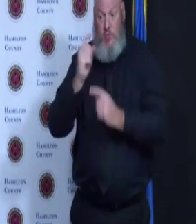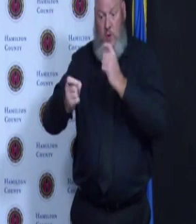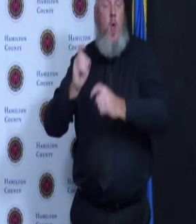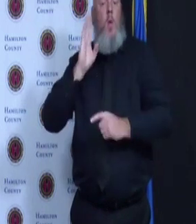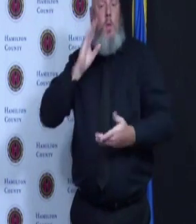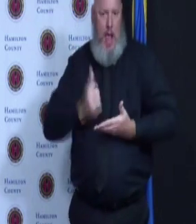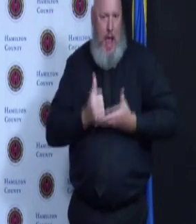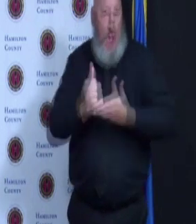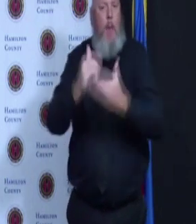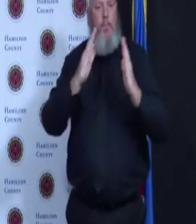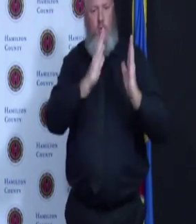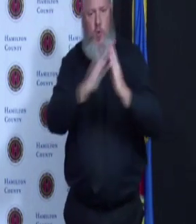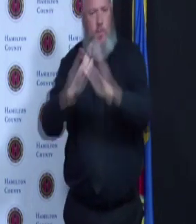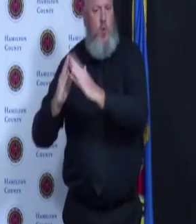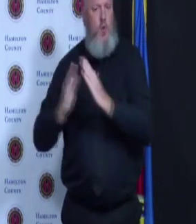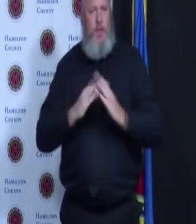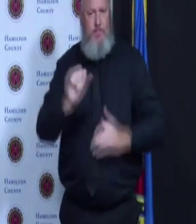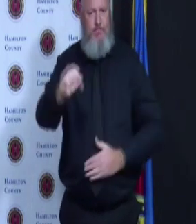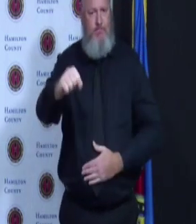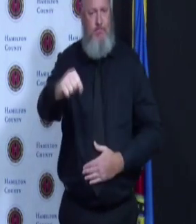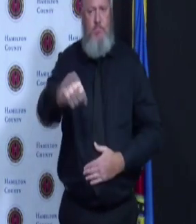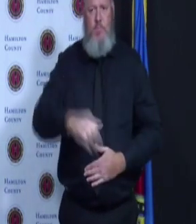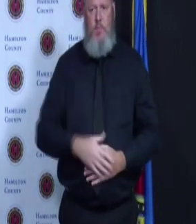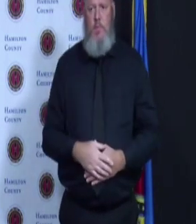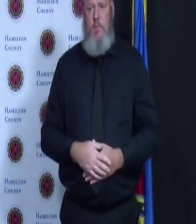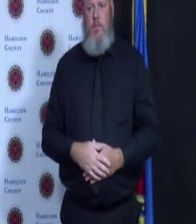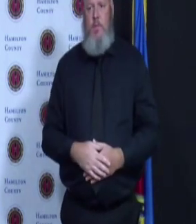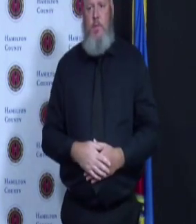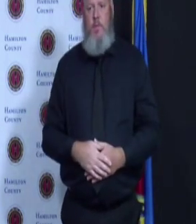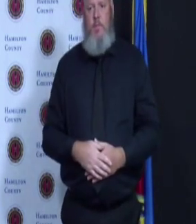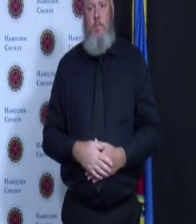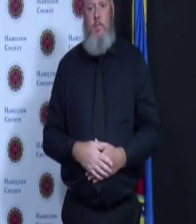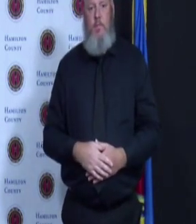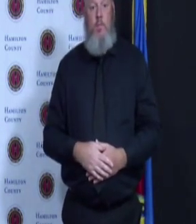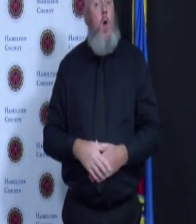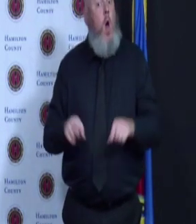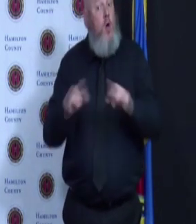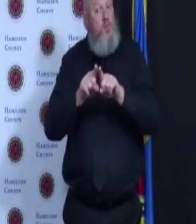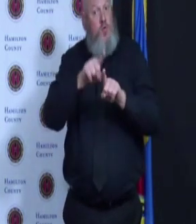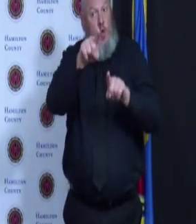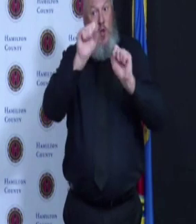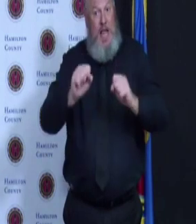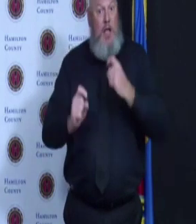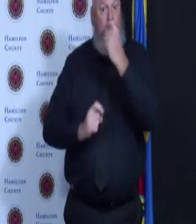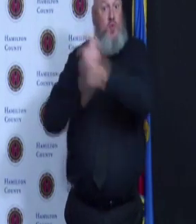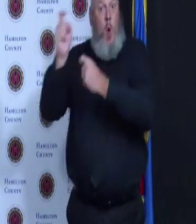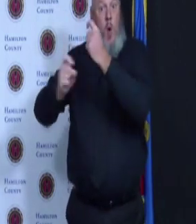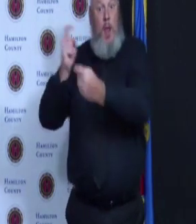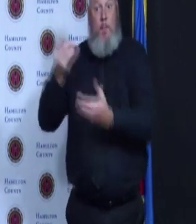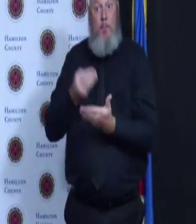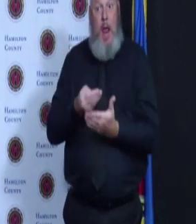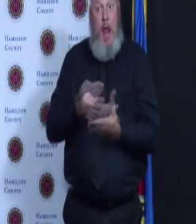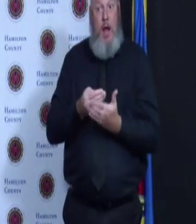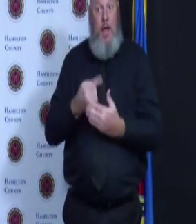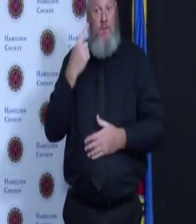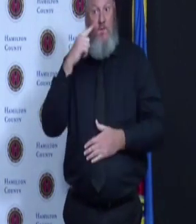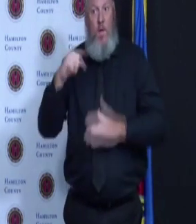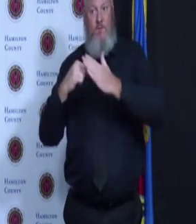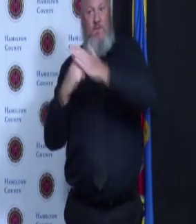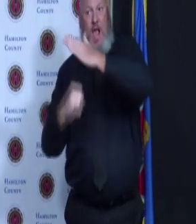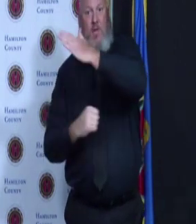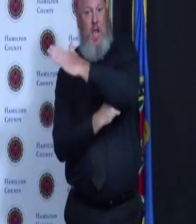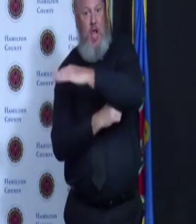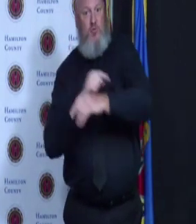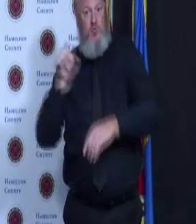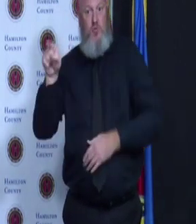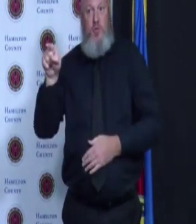also donate money to the many foundations supporting our healthcare workforce. You can even write cards or letters to